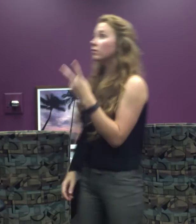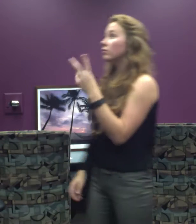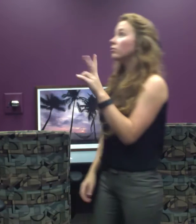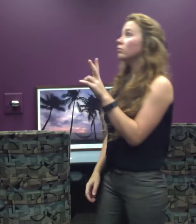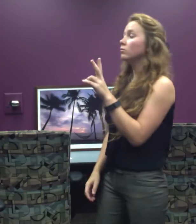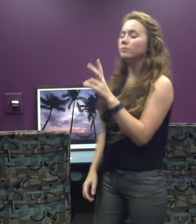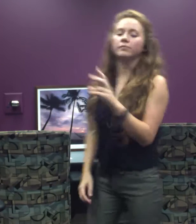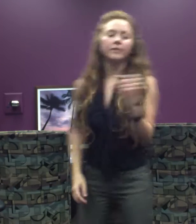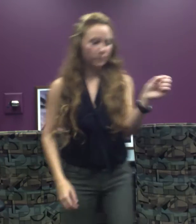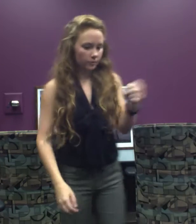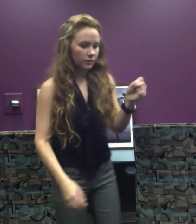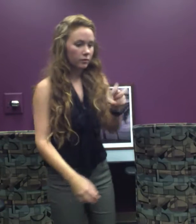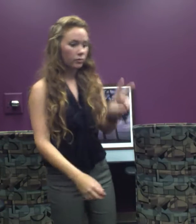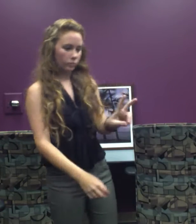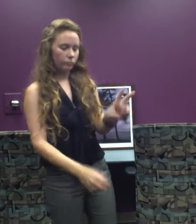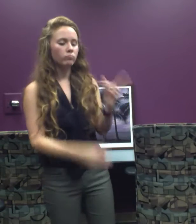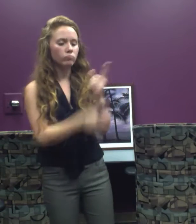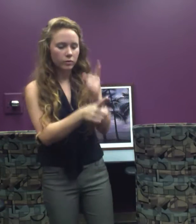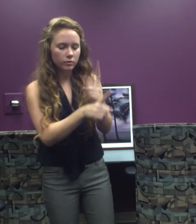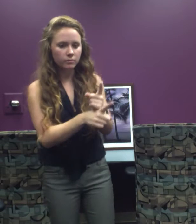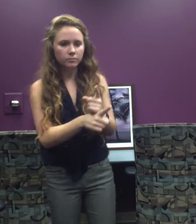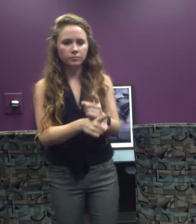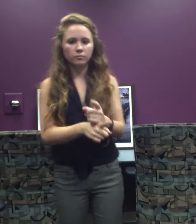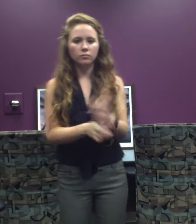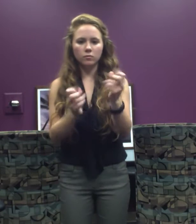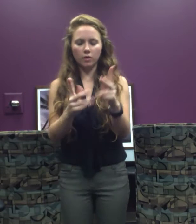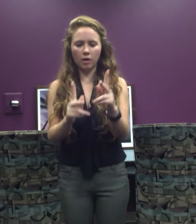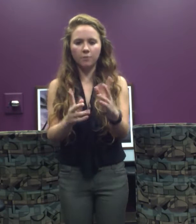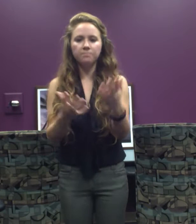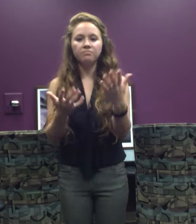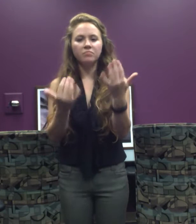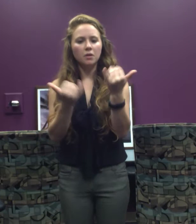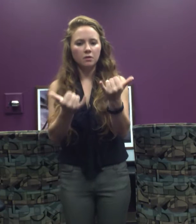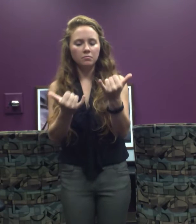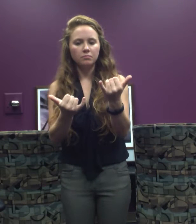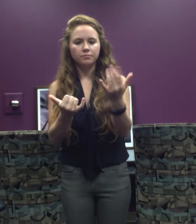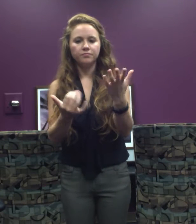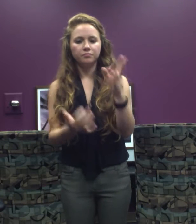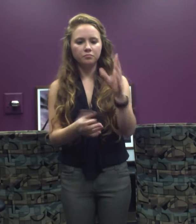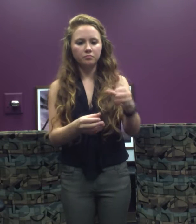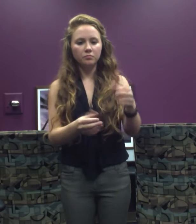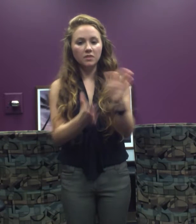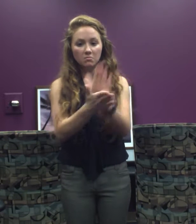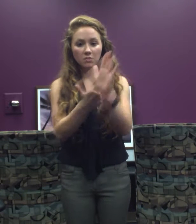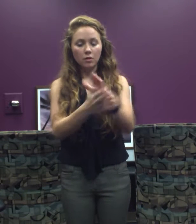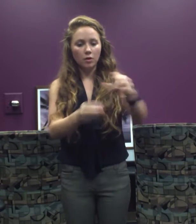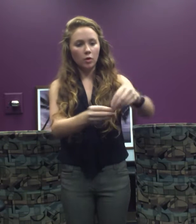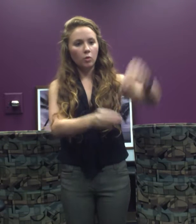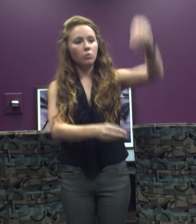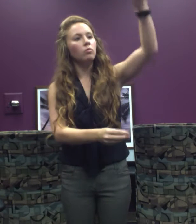Okay, now, once you've done that, if you kind of hold your paper up and look at it, you can see that if you use